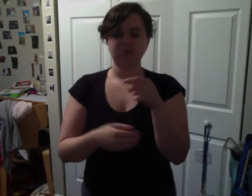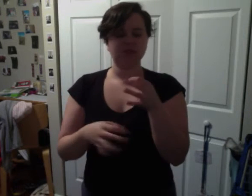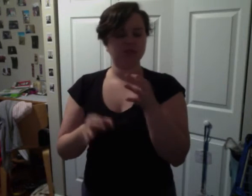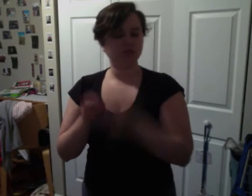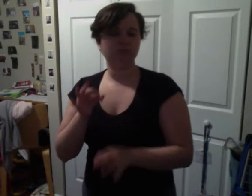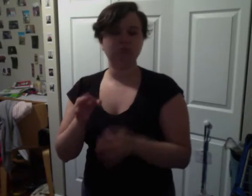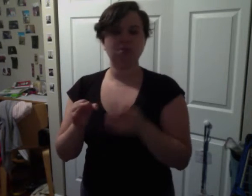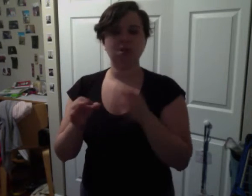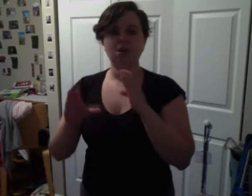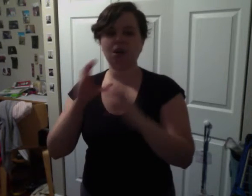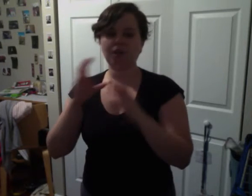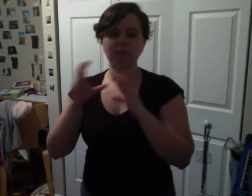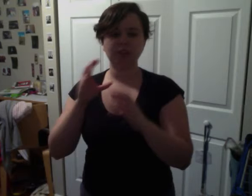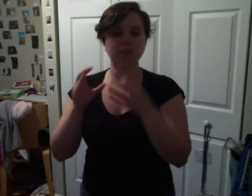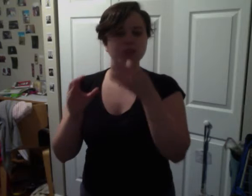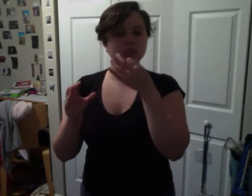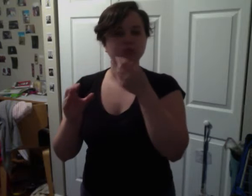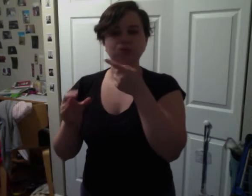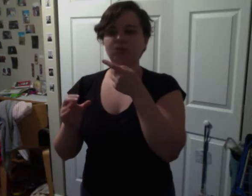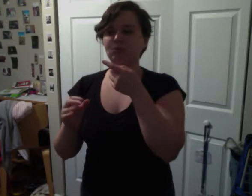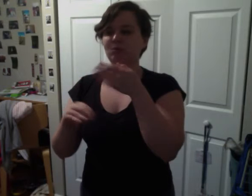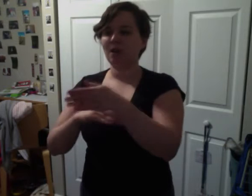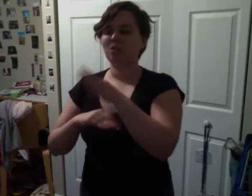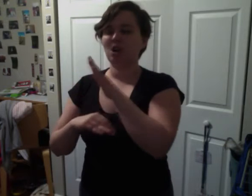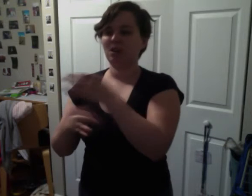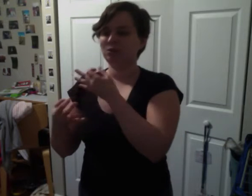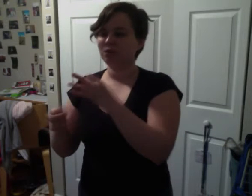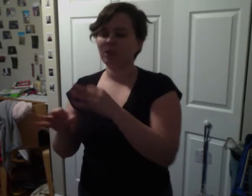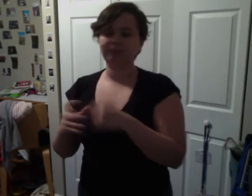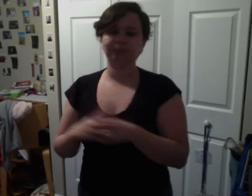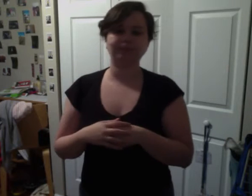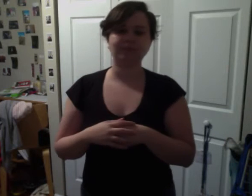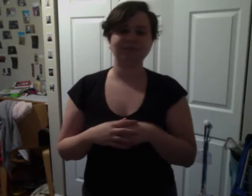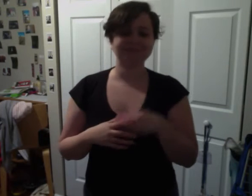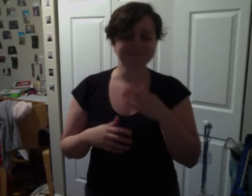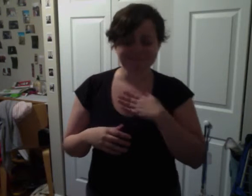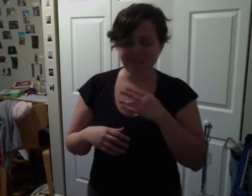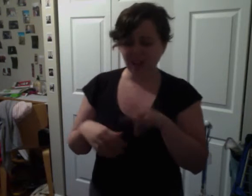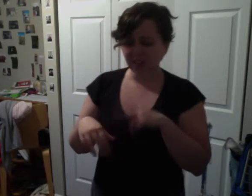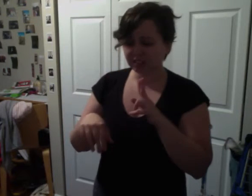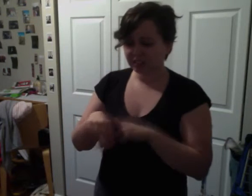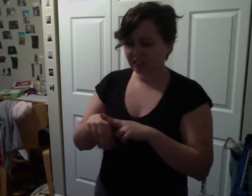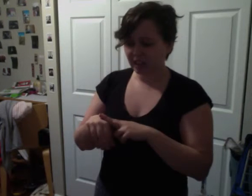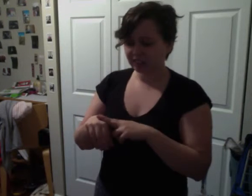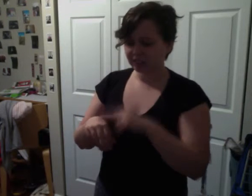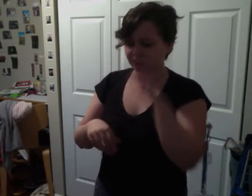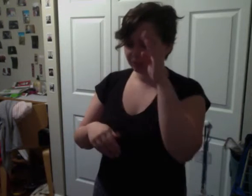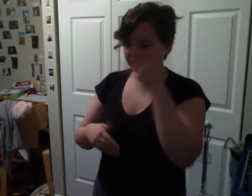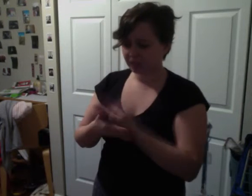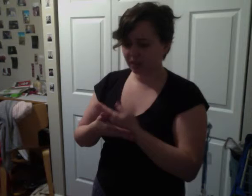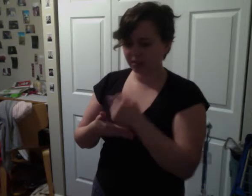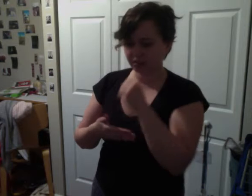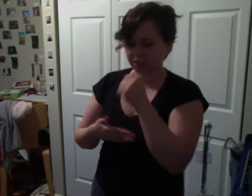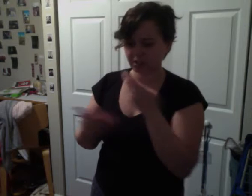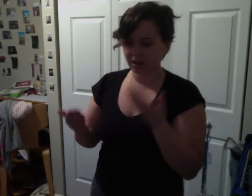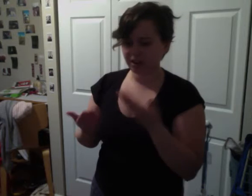freed. My natural son is no longer here. I didn't see him graduate. Now you're going